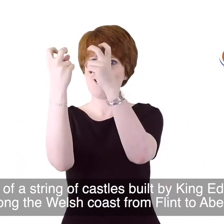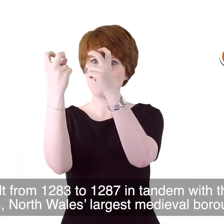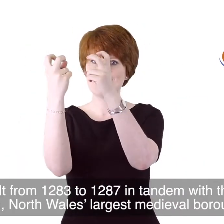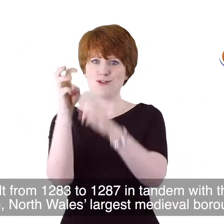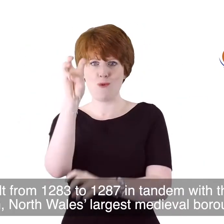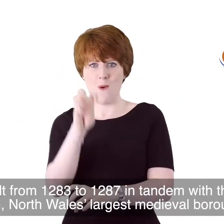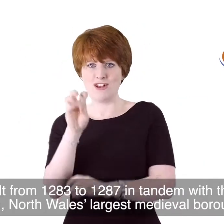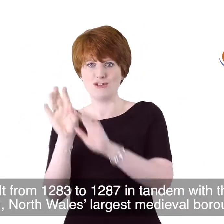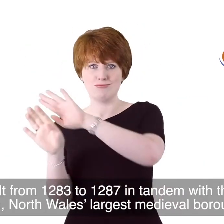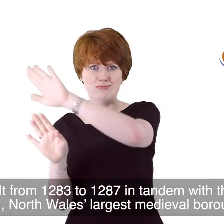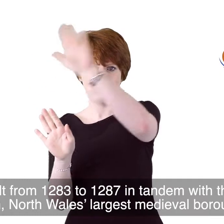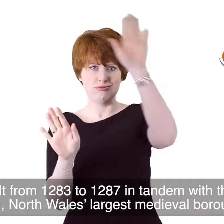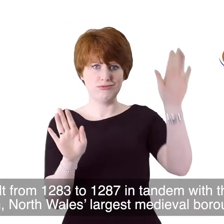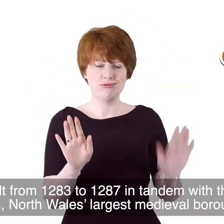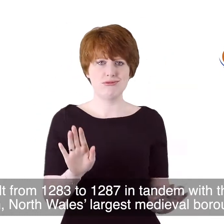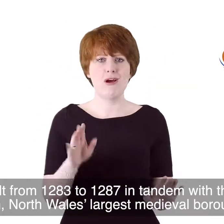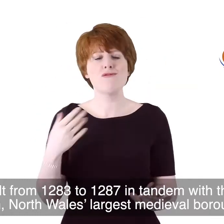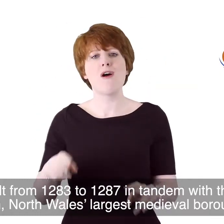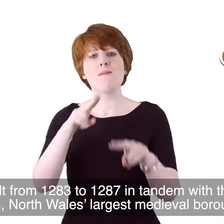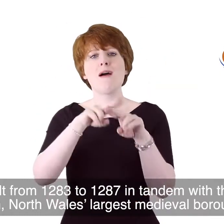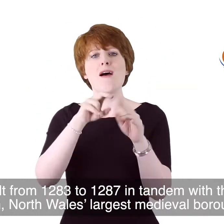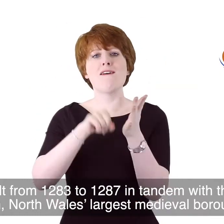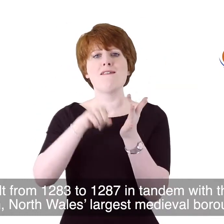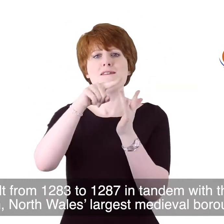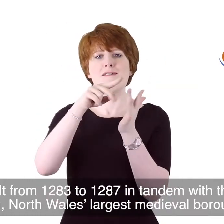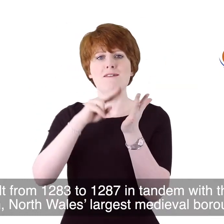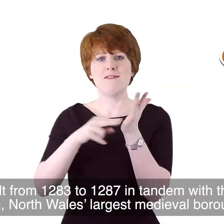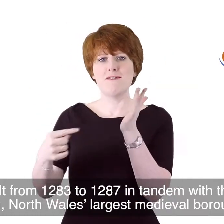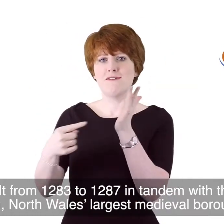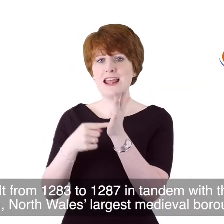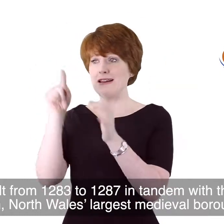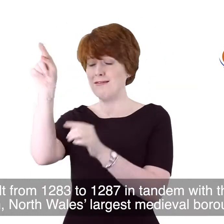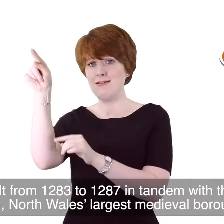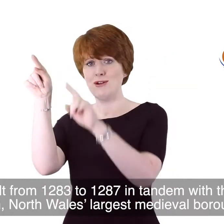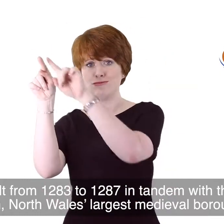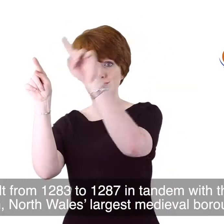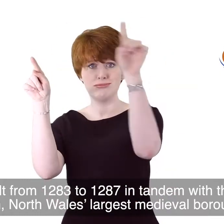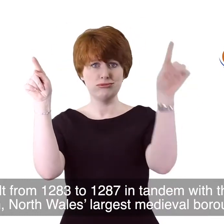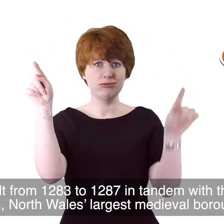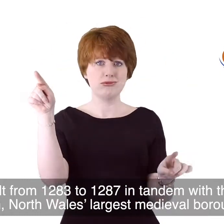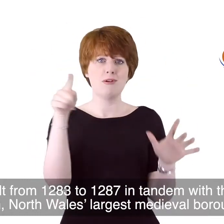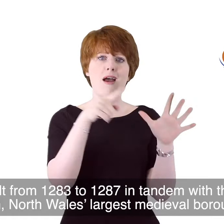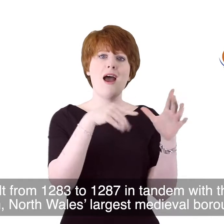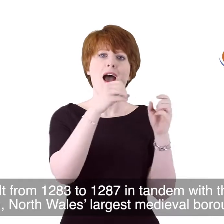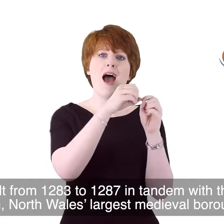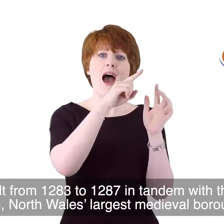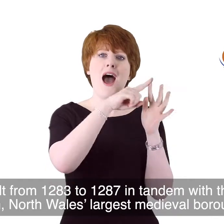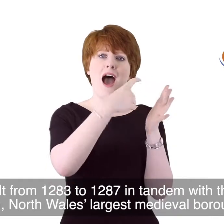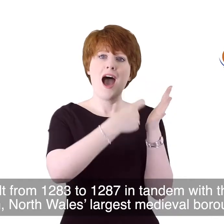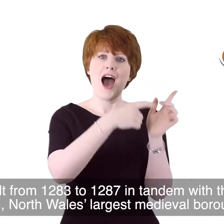It was built from 1283 to 1287 in tandem with the walled town, North Wales's largest medieval borough.